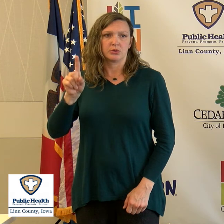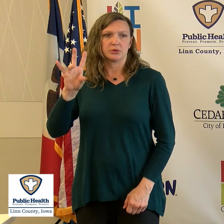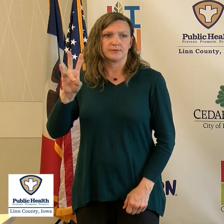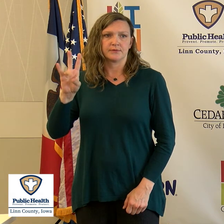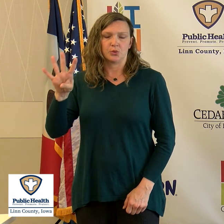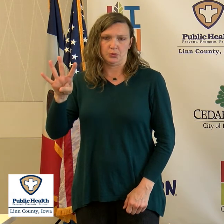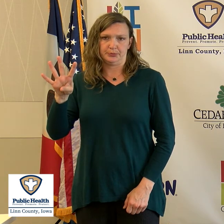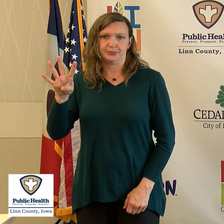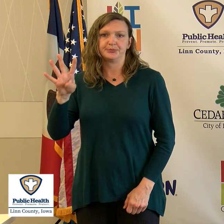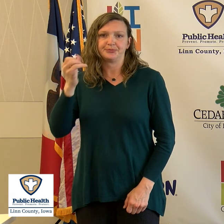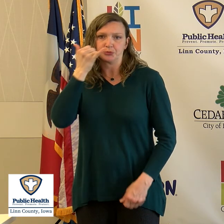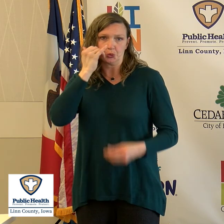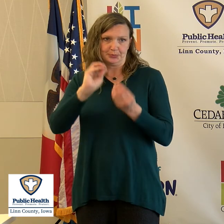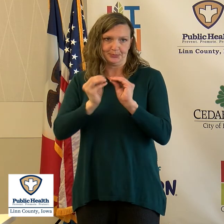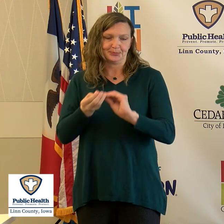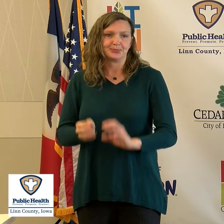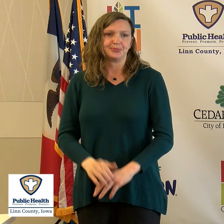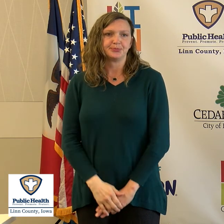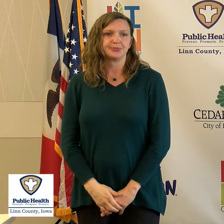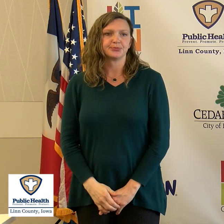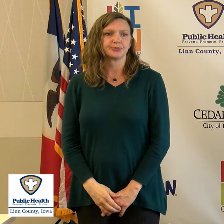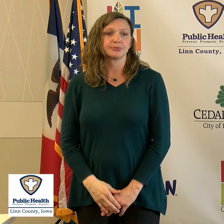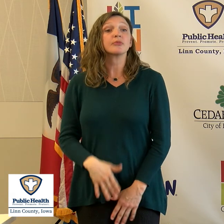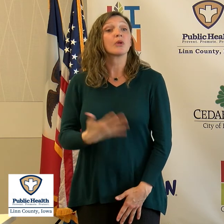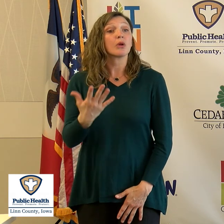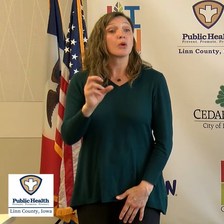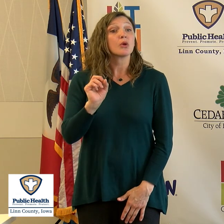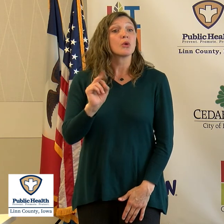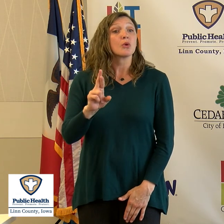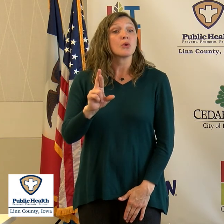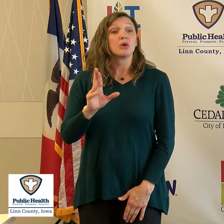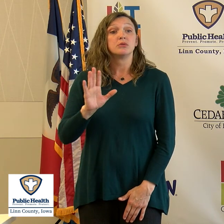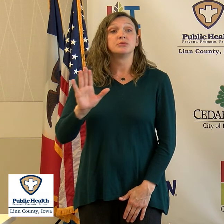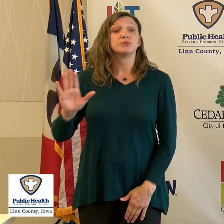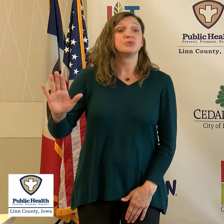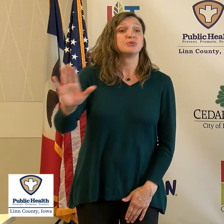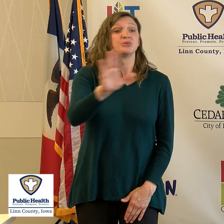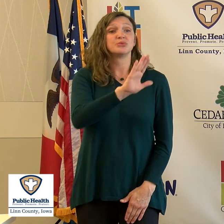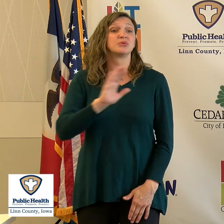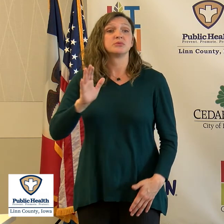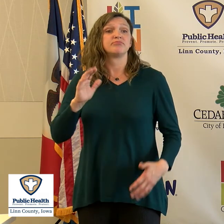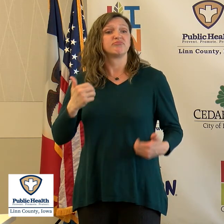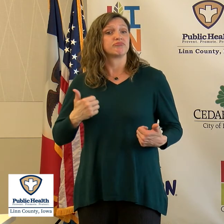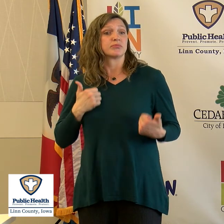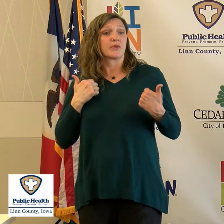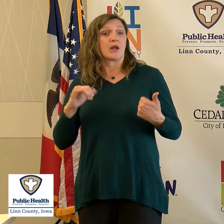319-362-2174 or the Your Life Iowa line at